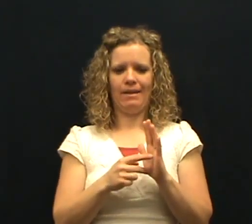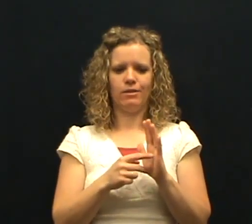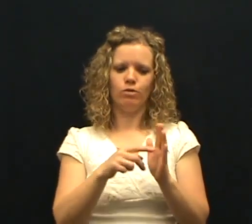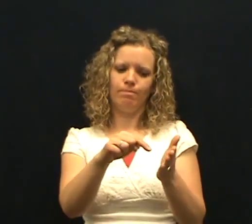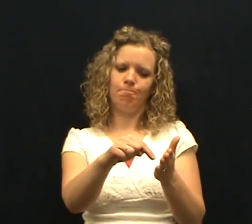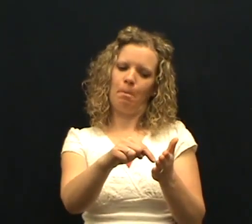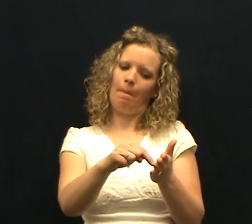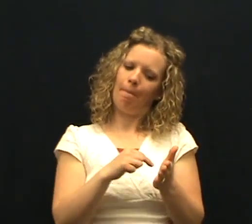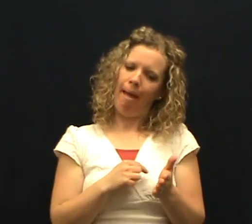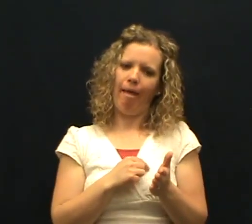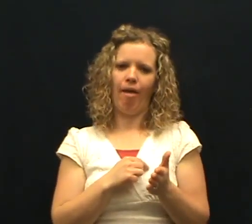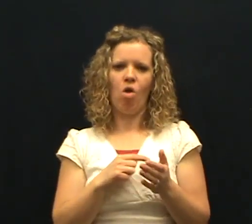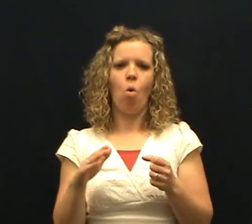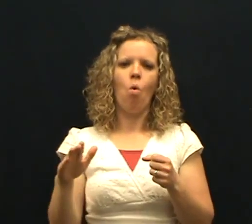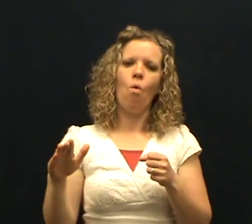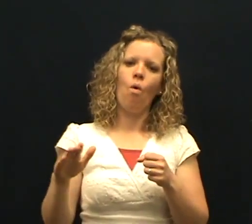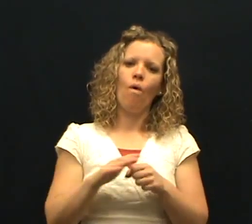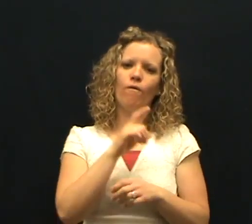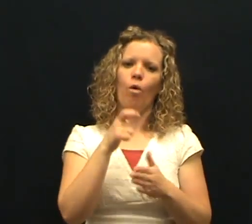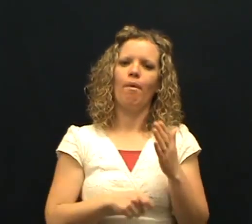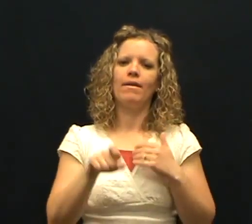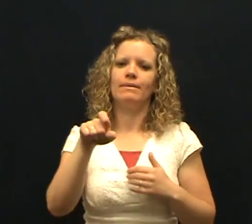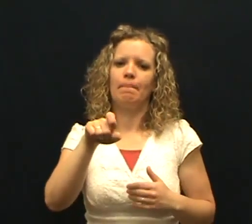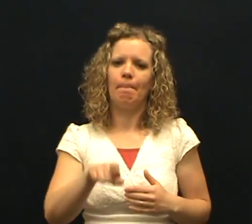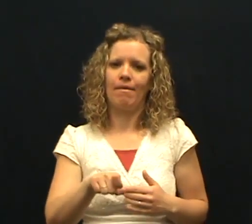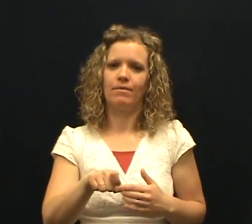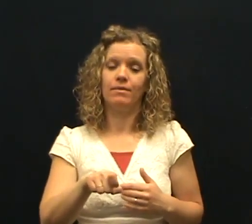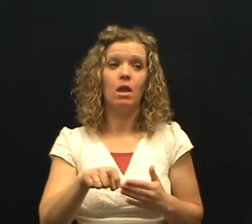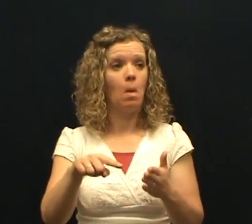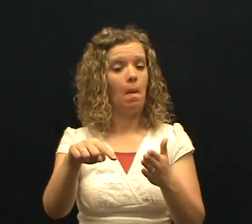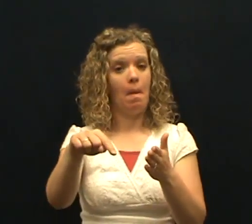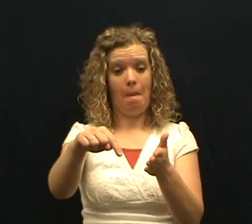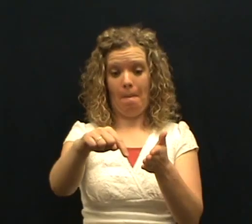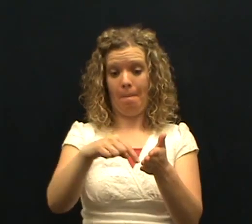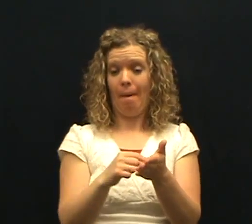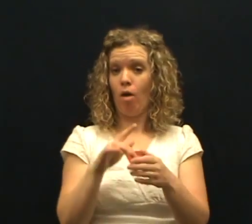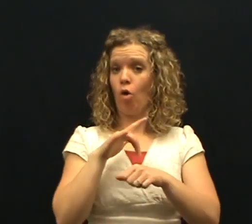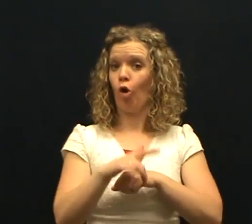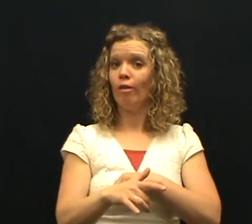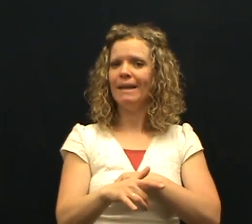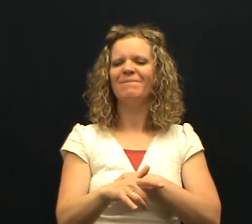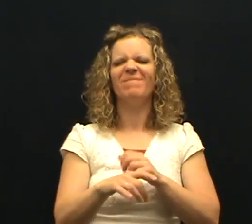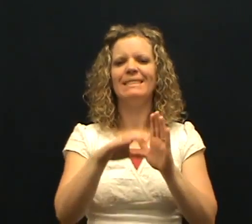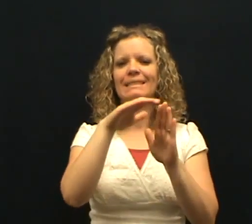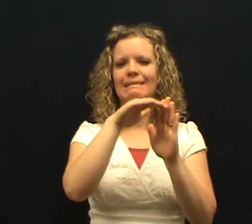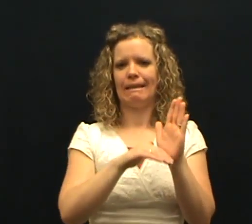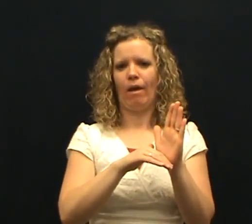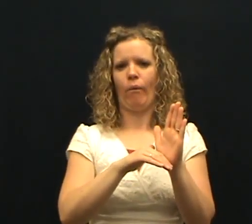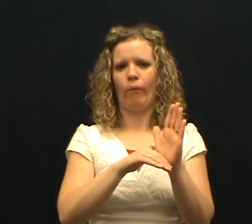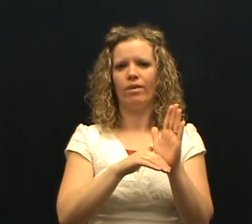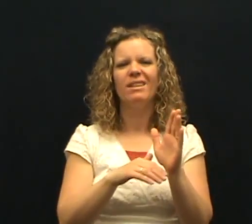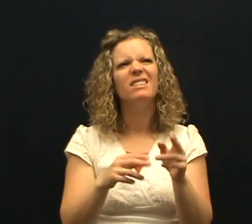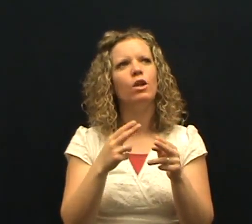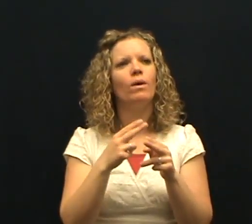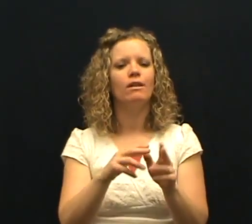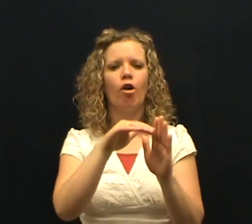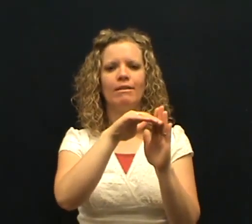us by the 30th day, by the end of the 30th day. So we have this thing called a discount period, which is